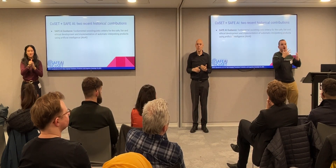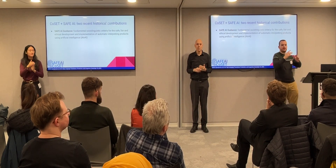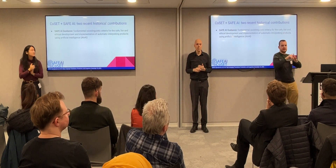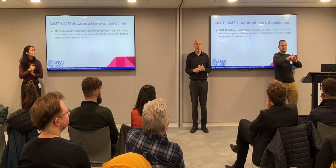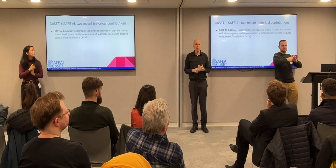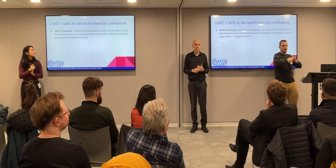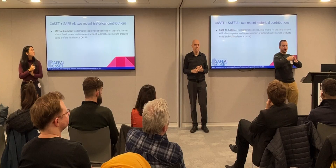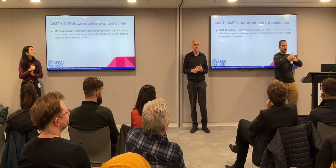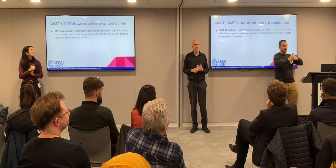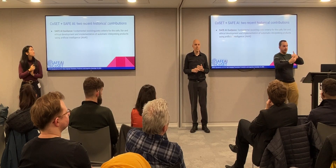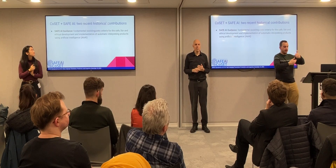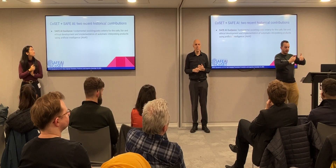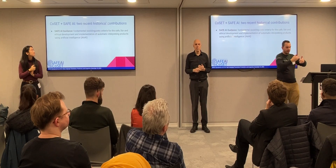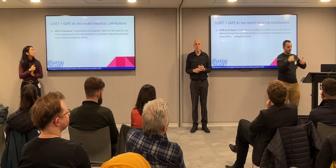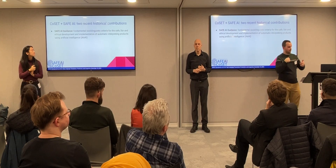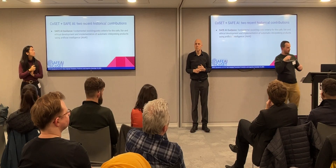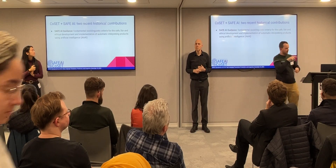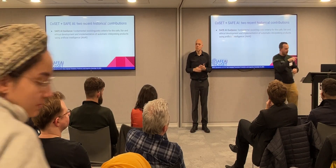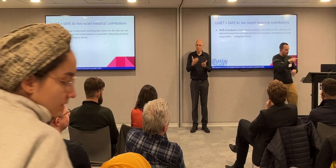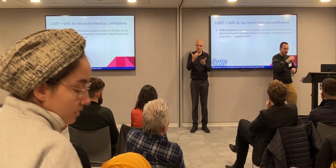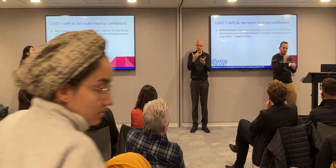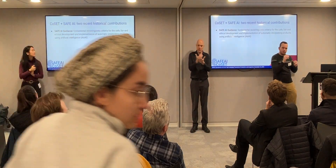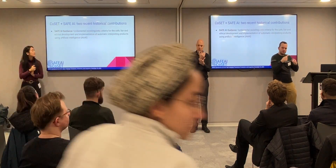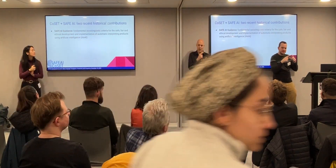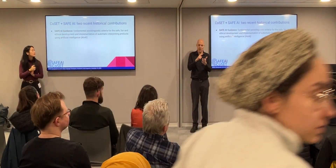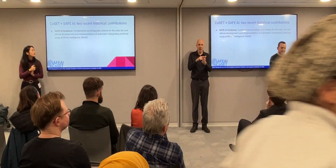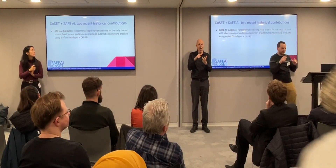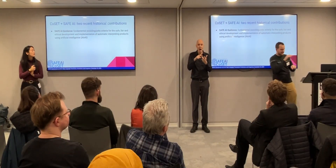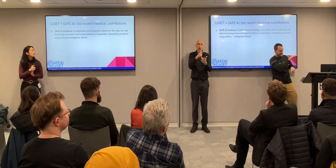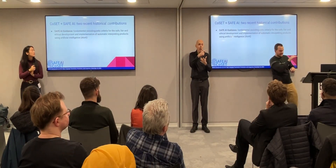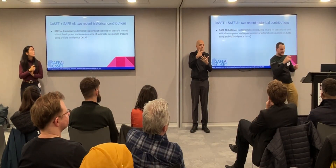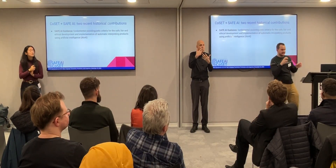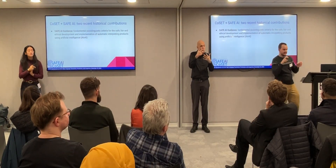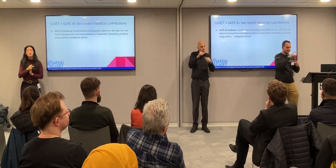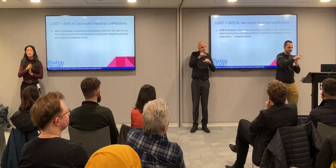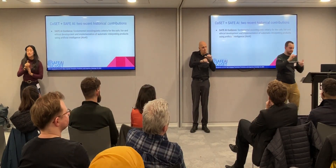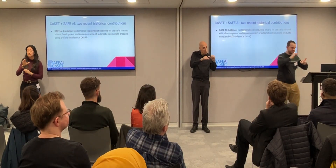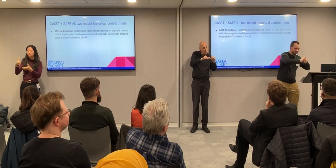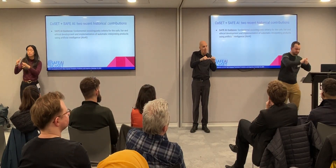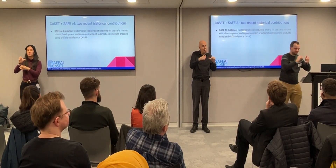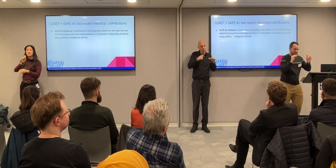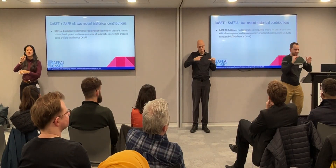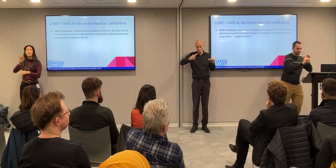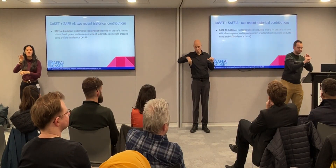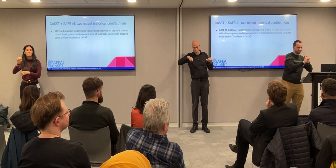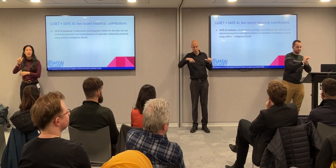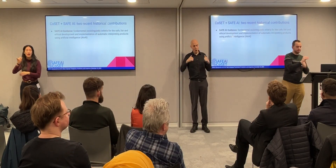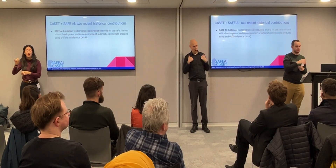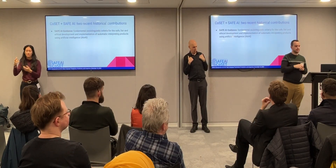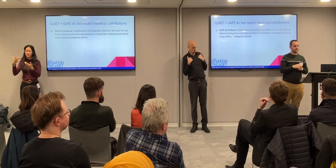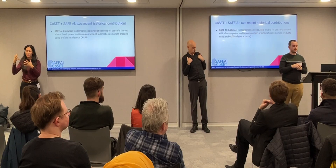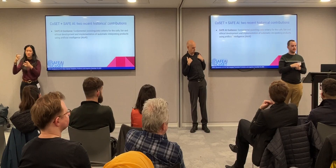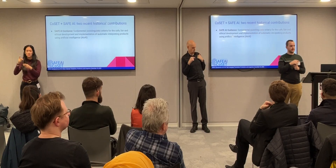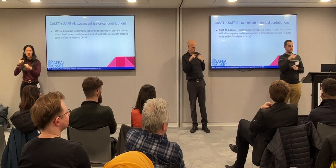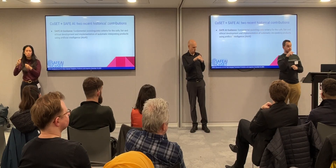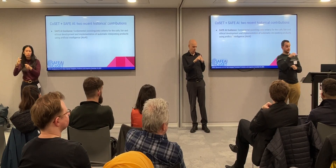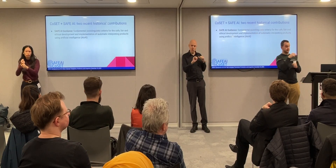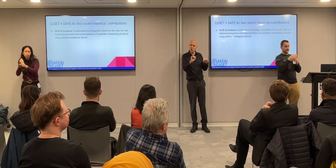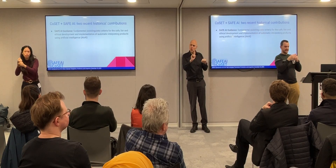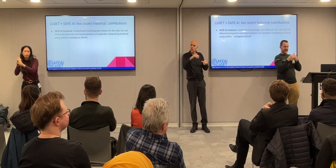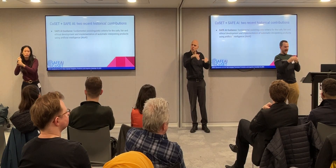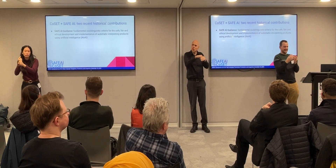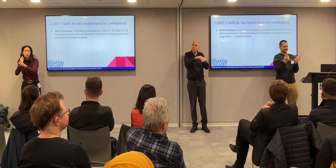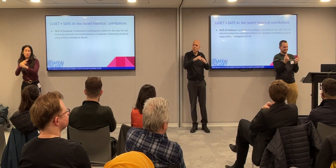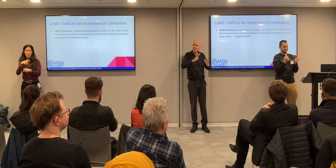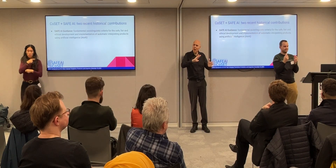Safe AI already had started a process of this. We got involved and we said sign language isn't involved. Let's collaborate with them and get sign